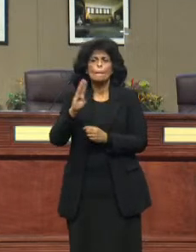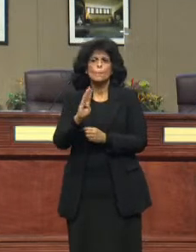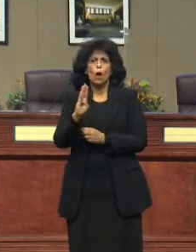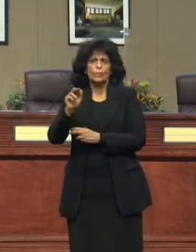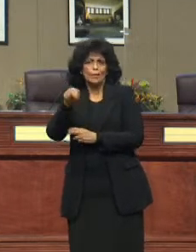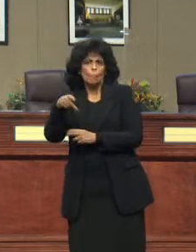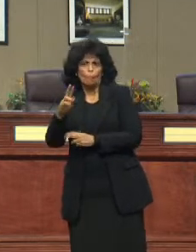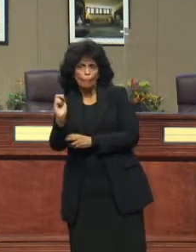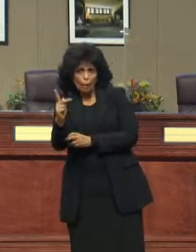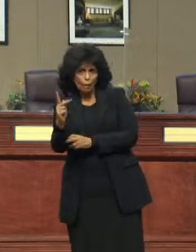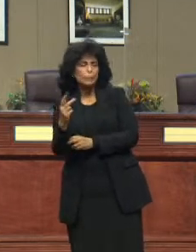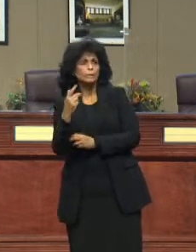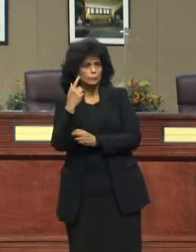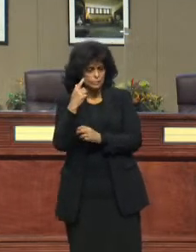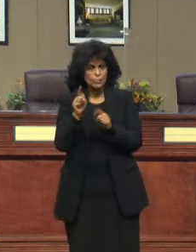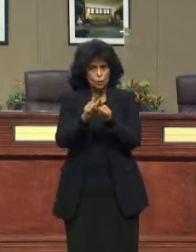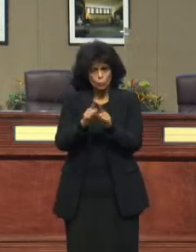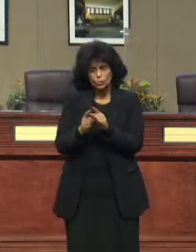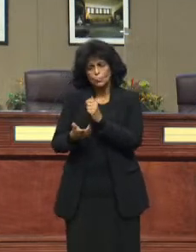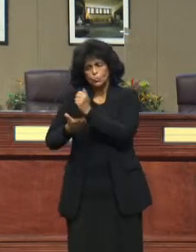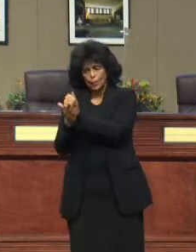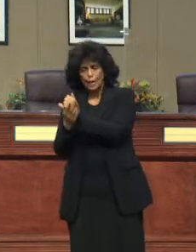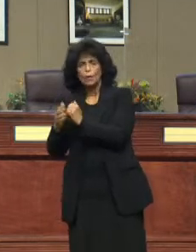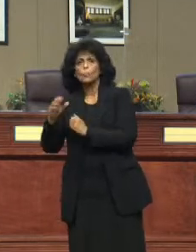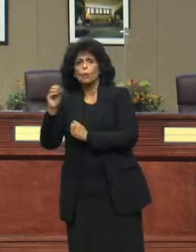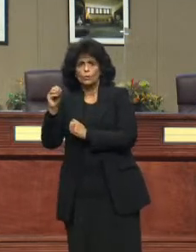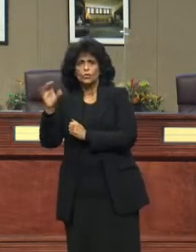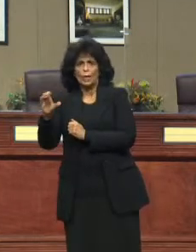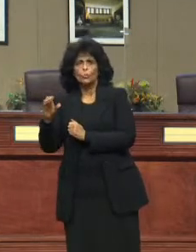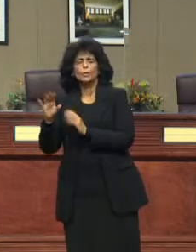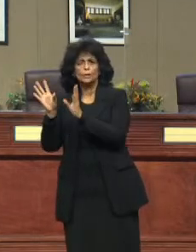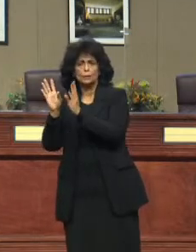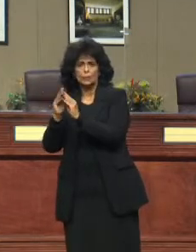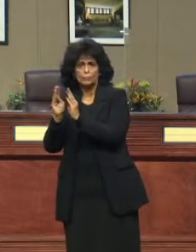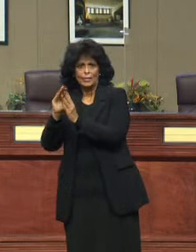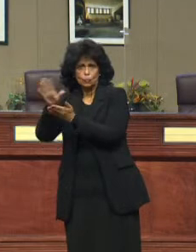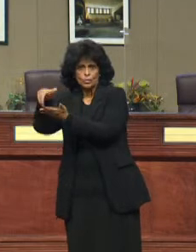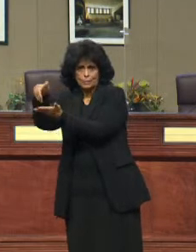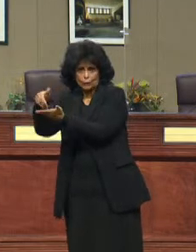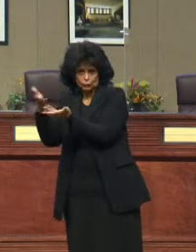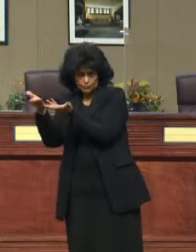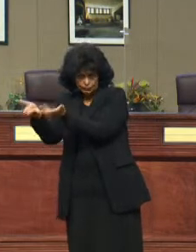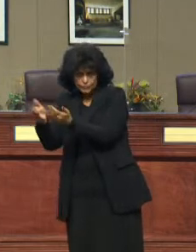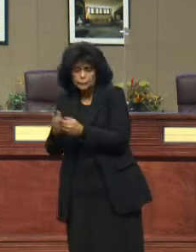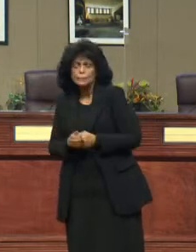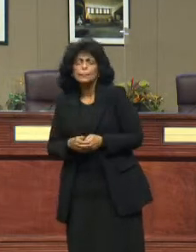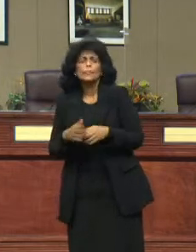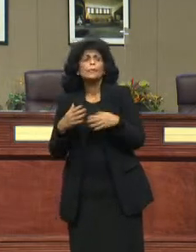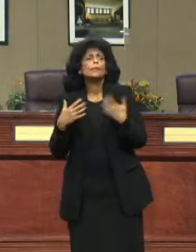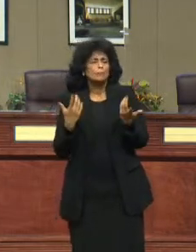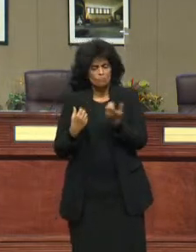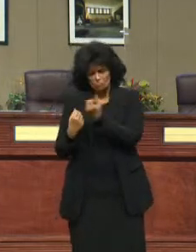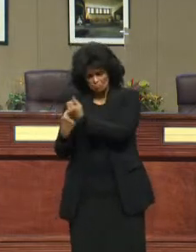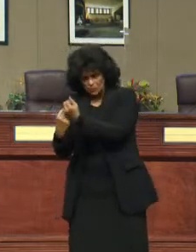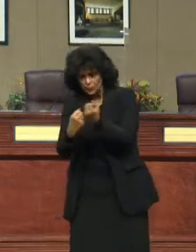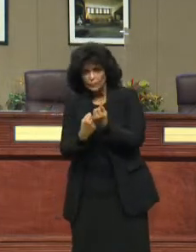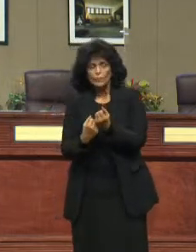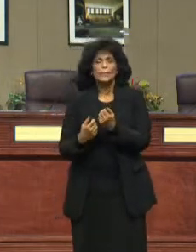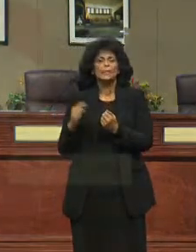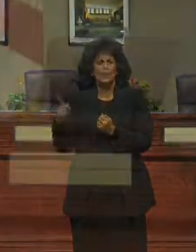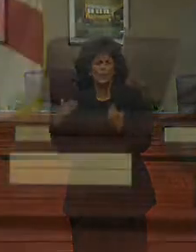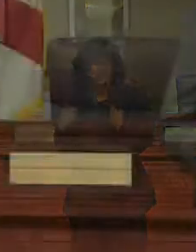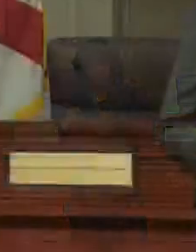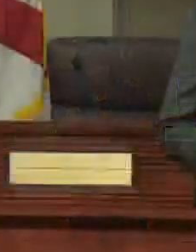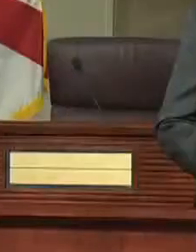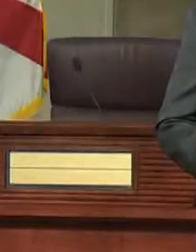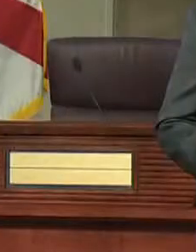Florida Department of Health at Orange County with the Convention Center operation. Health Services contributes 3 teams of nurses and